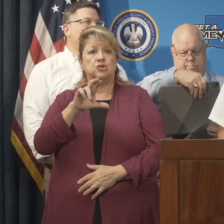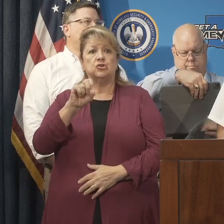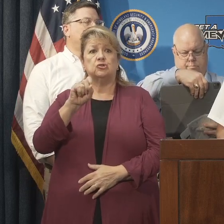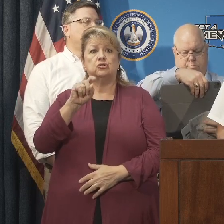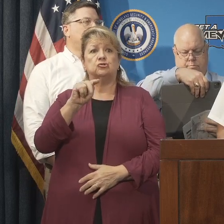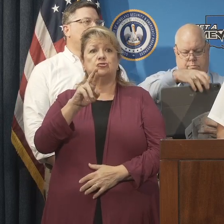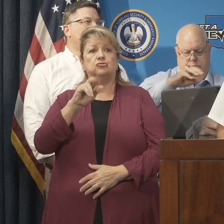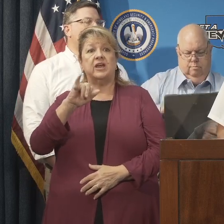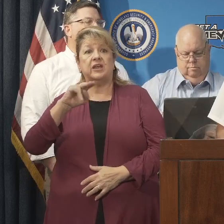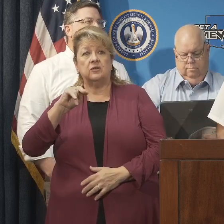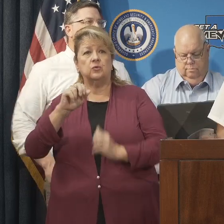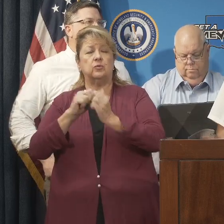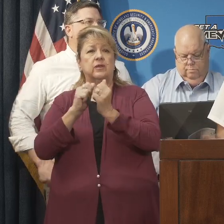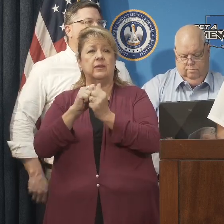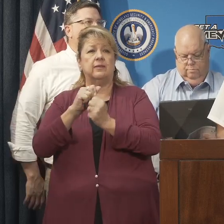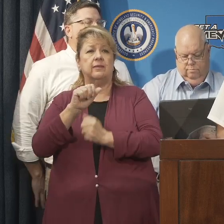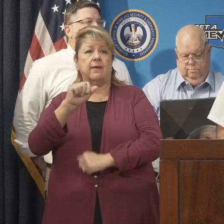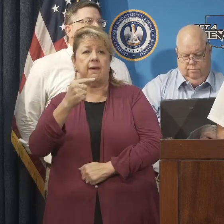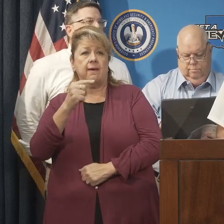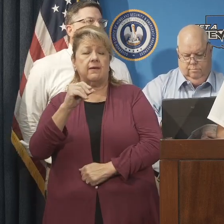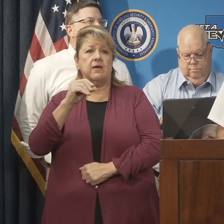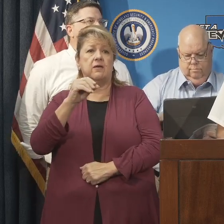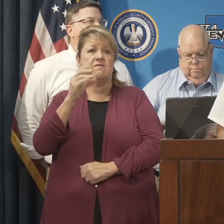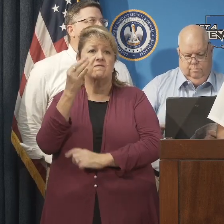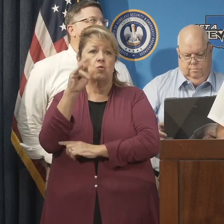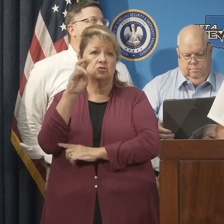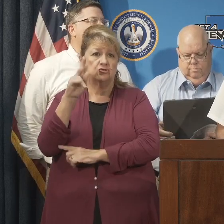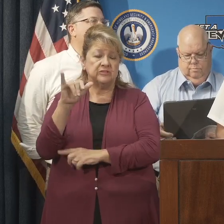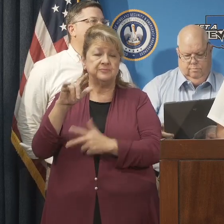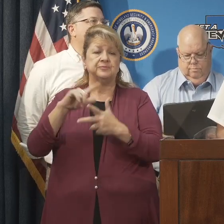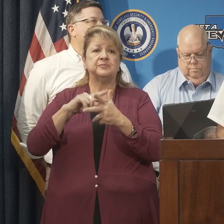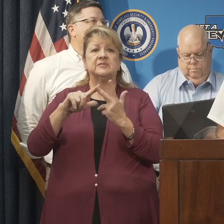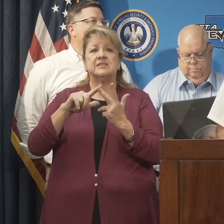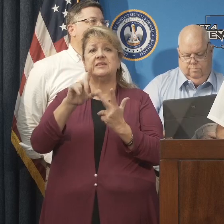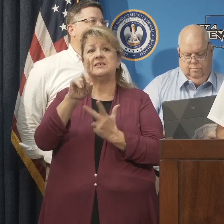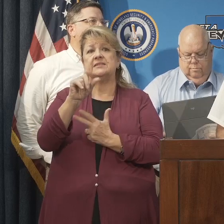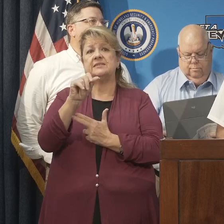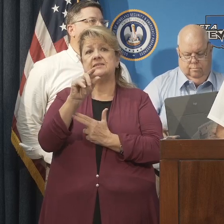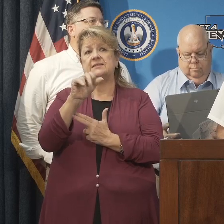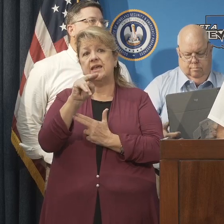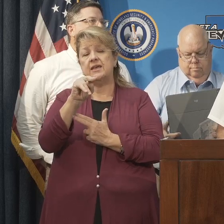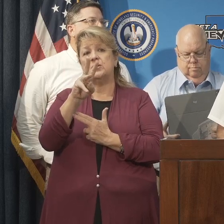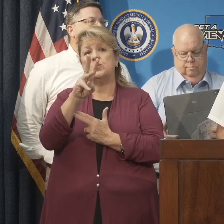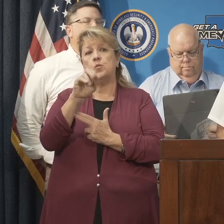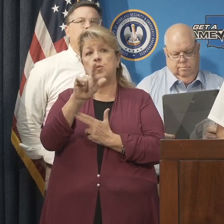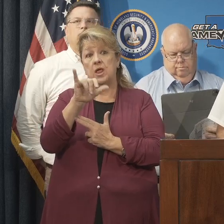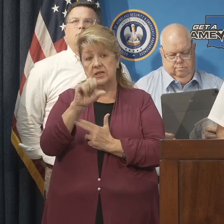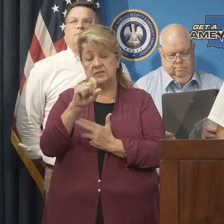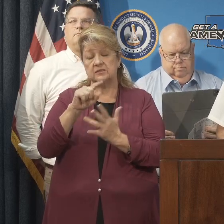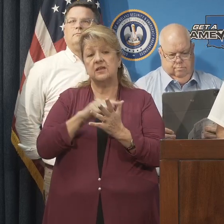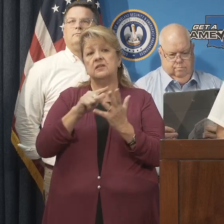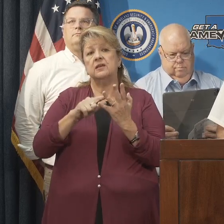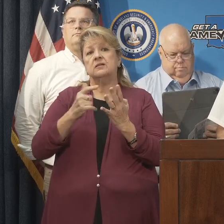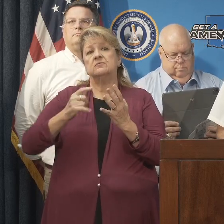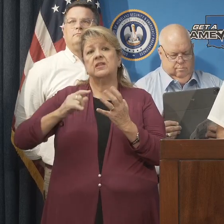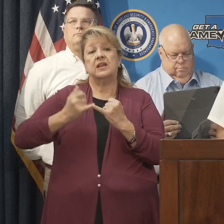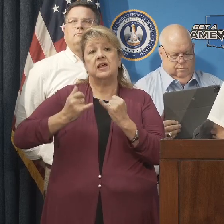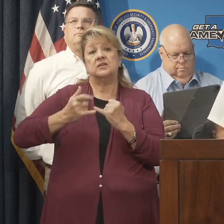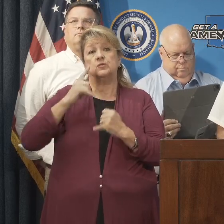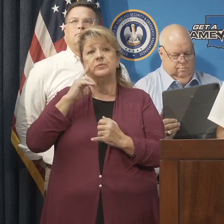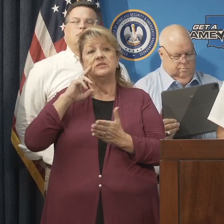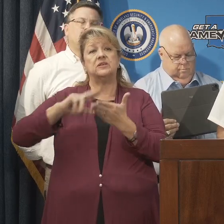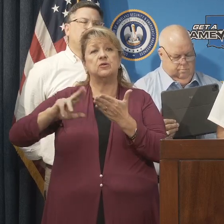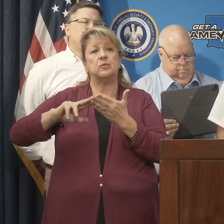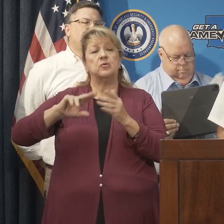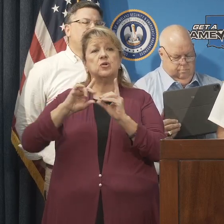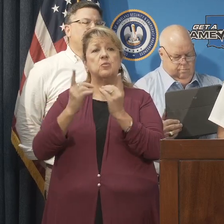Forestry. He'll be followed by State Fire Marshal Dan Wallace. And then wrapping up with prepared remarks today will be the Secretary of the